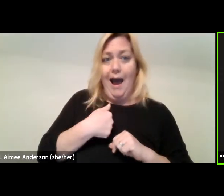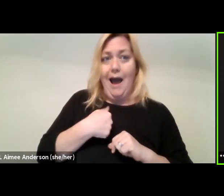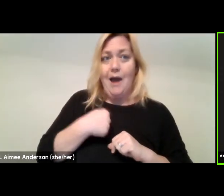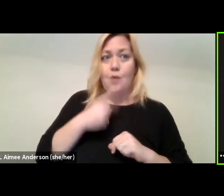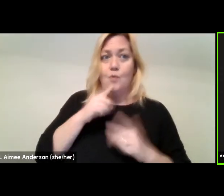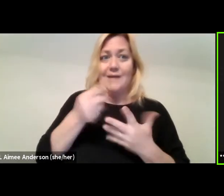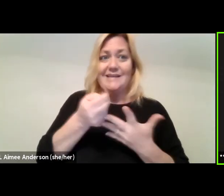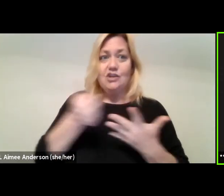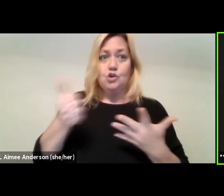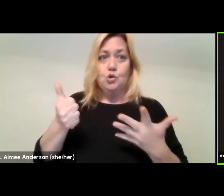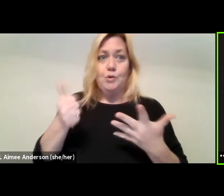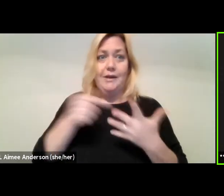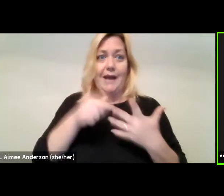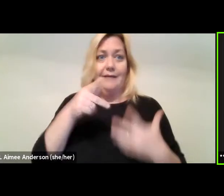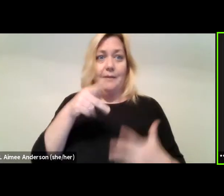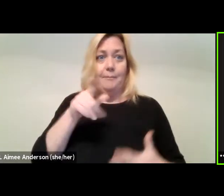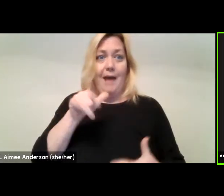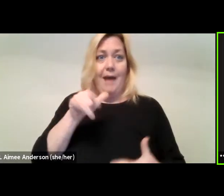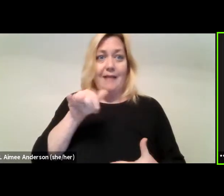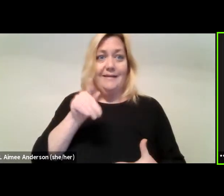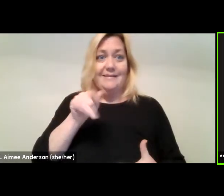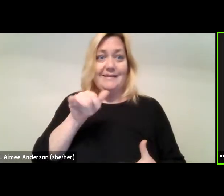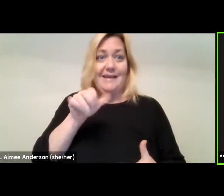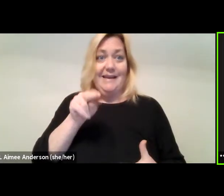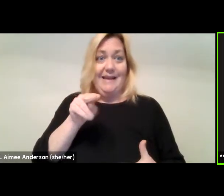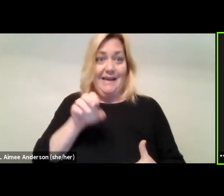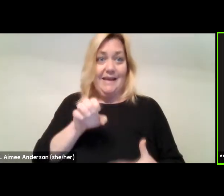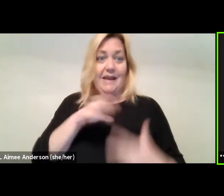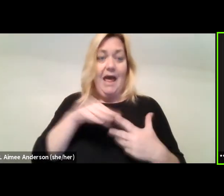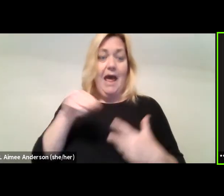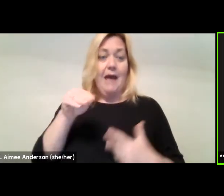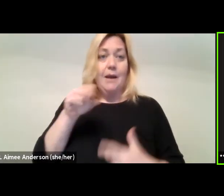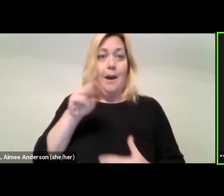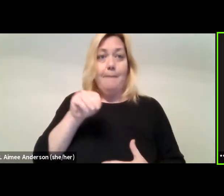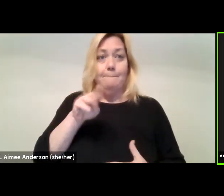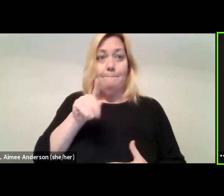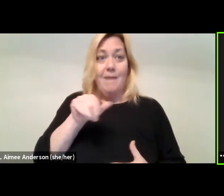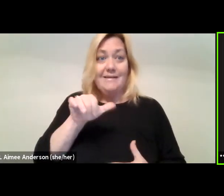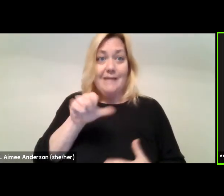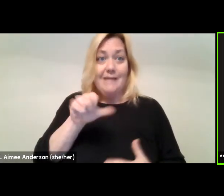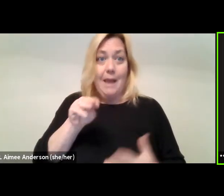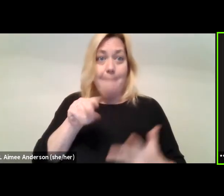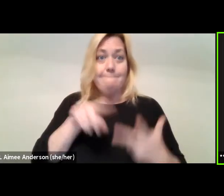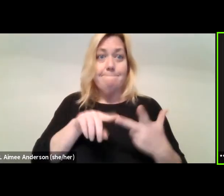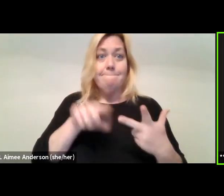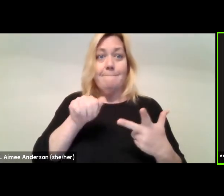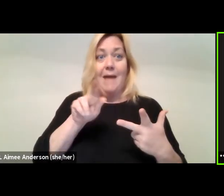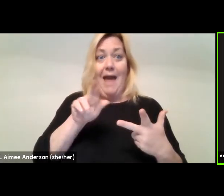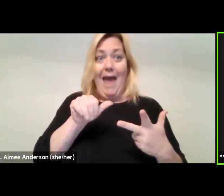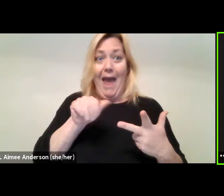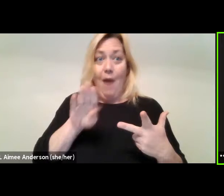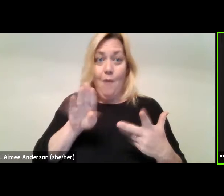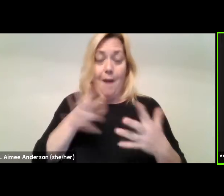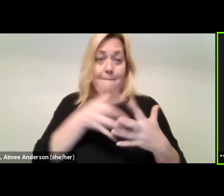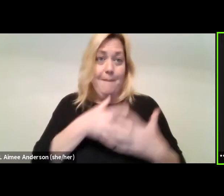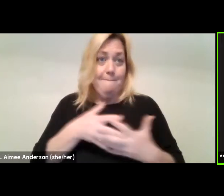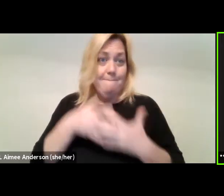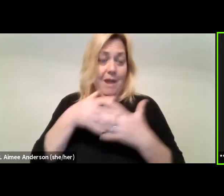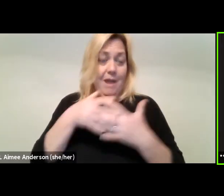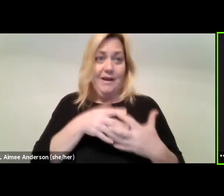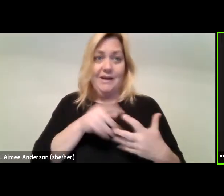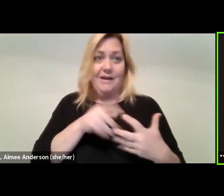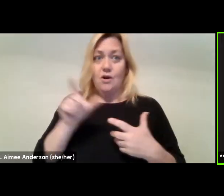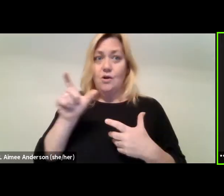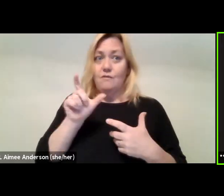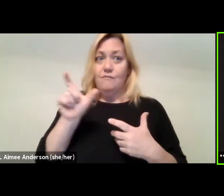excluded as a Palestinian American, as a Muslim American, as an Arab American from being here. It is very ironic